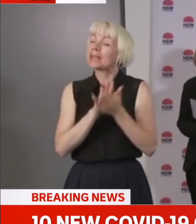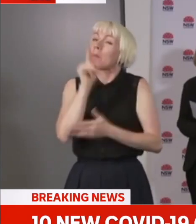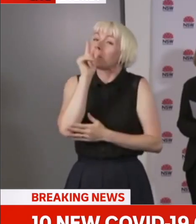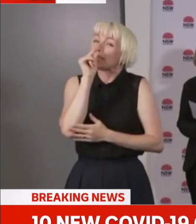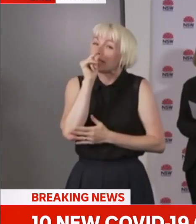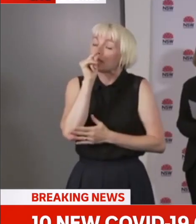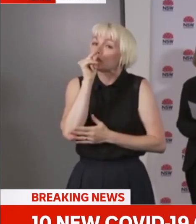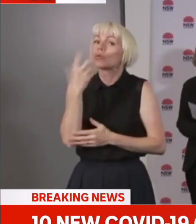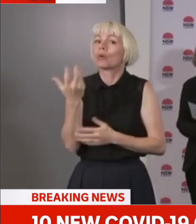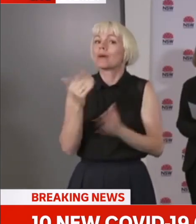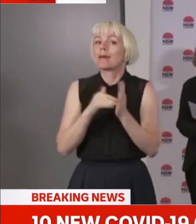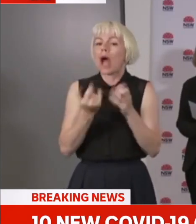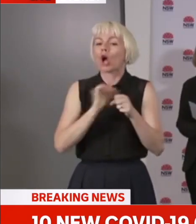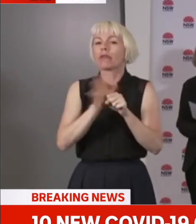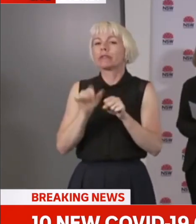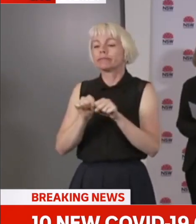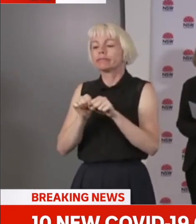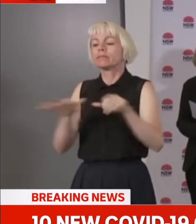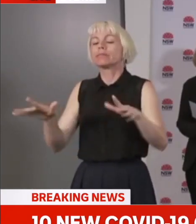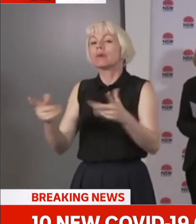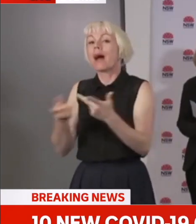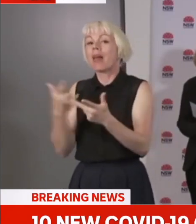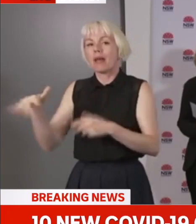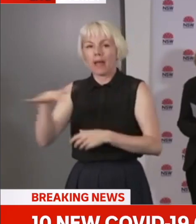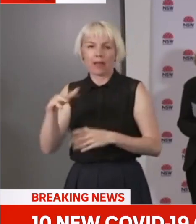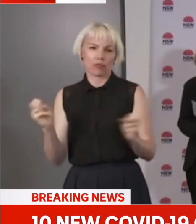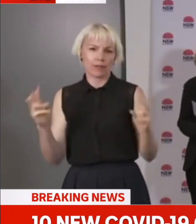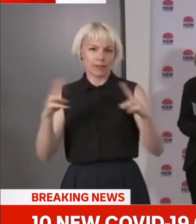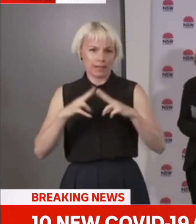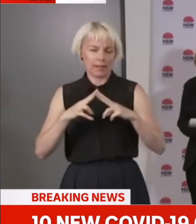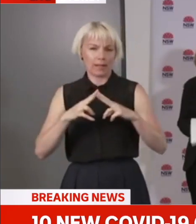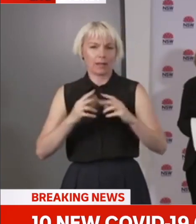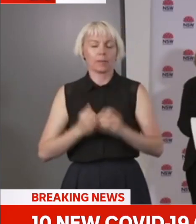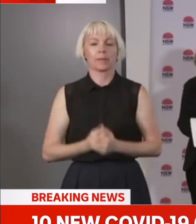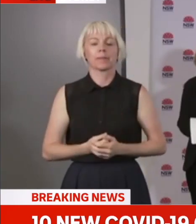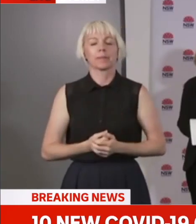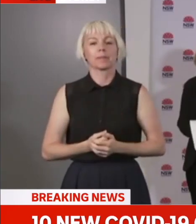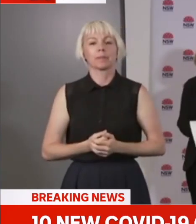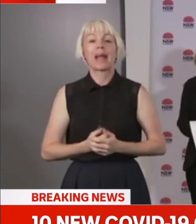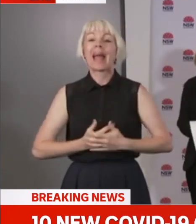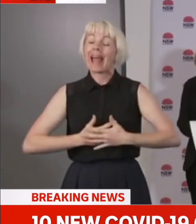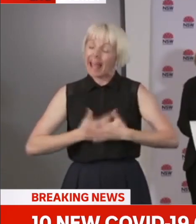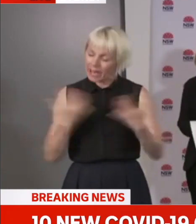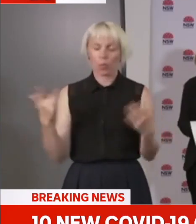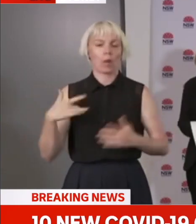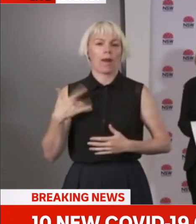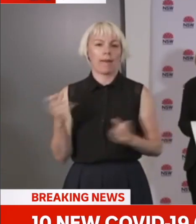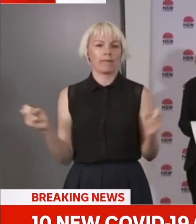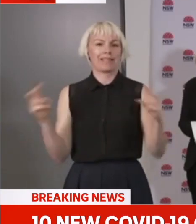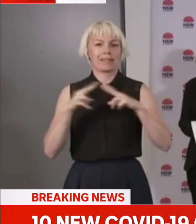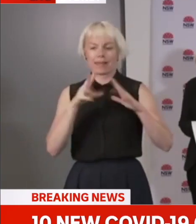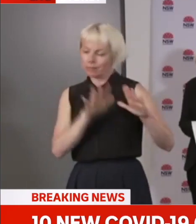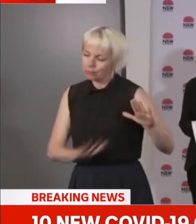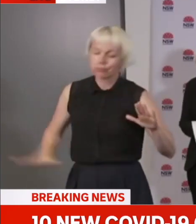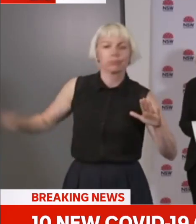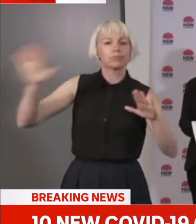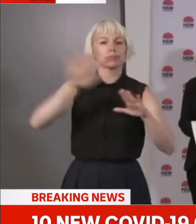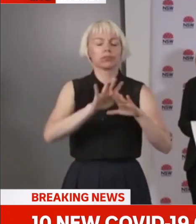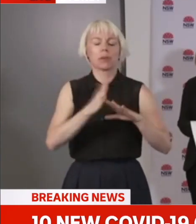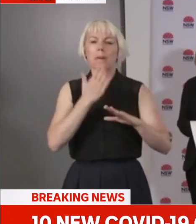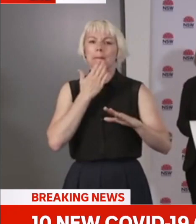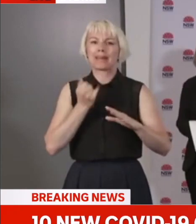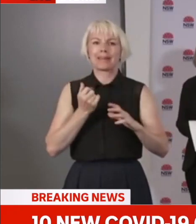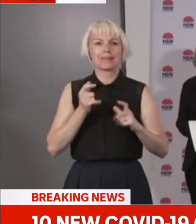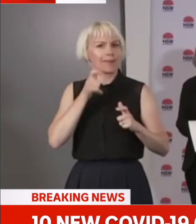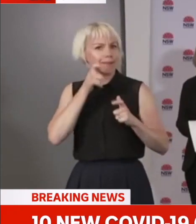Avalon and outside of the Northern Beaches, and this is what we need to prevent. So everybody in Greater Sydney needs to be on high alert. If you have the mildest of